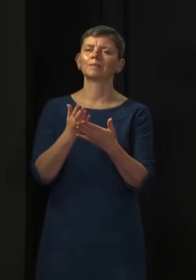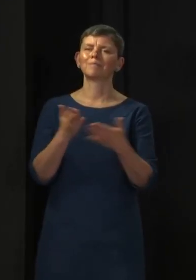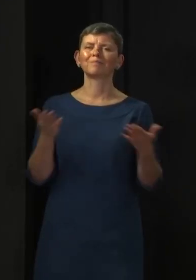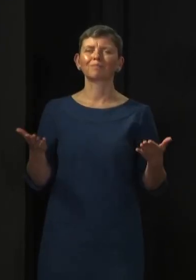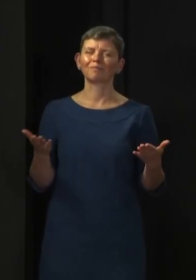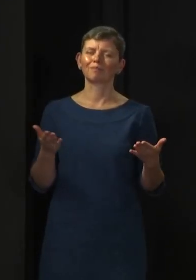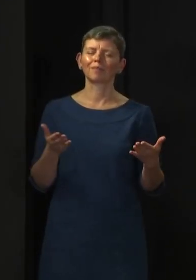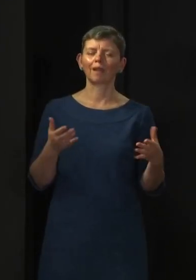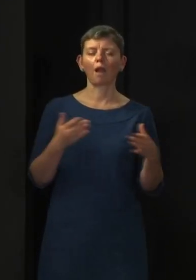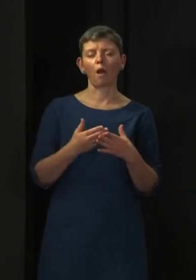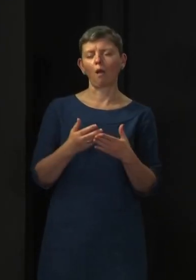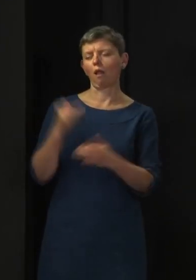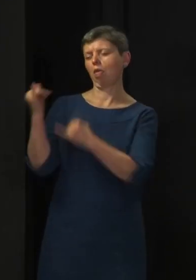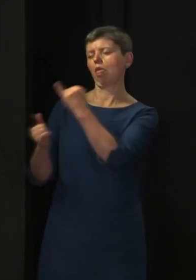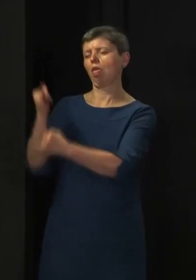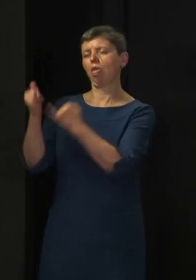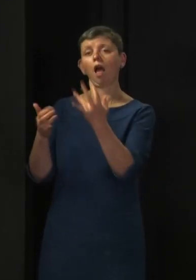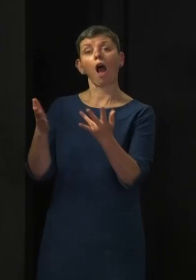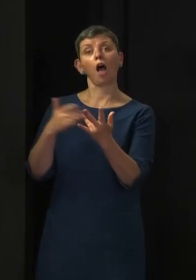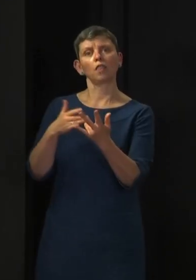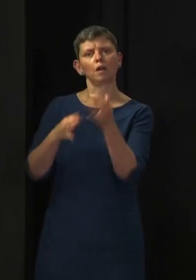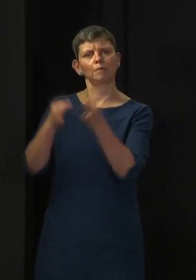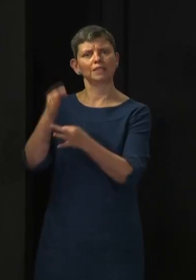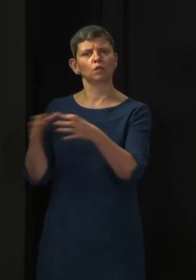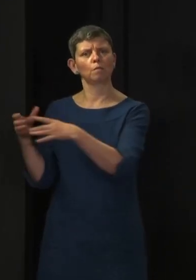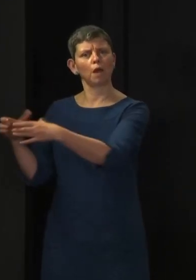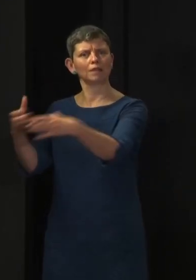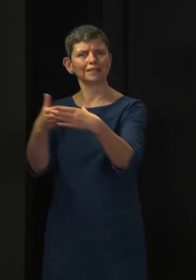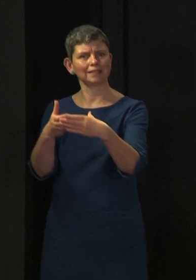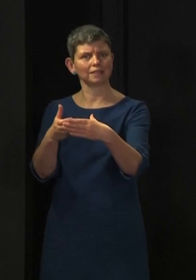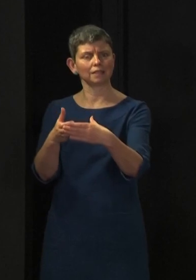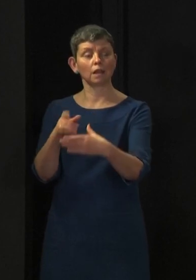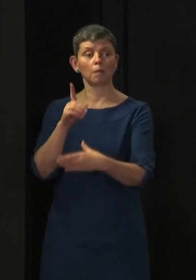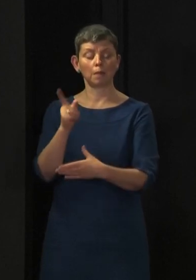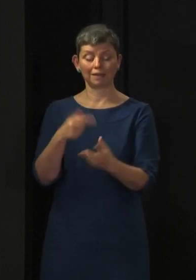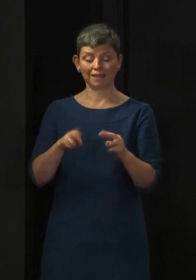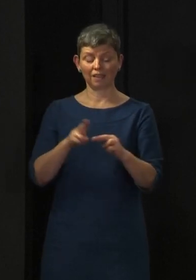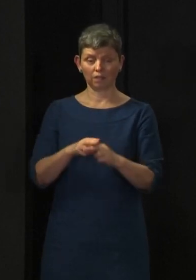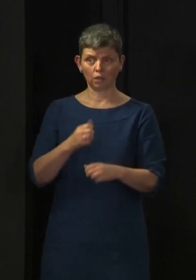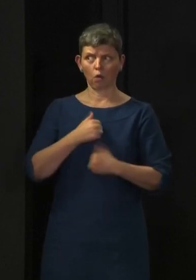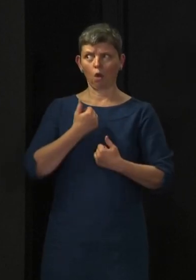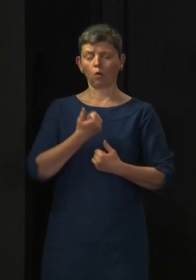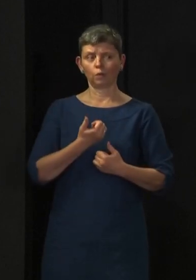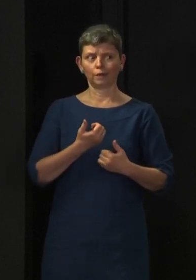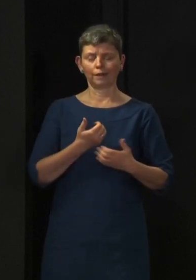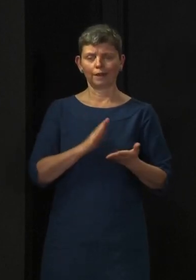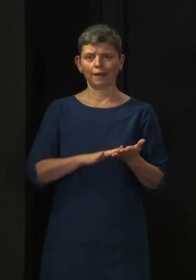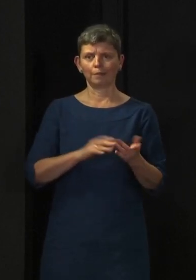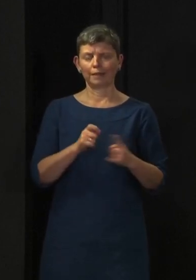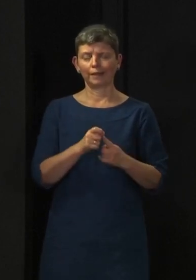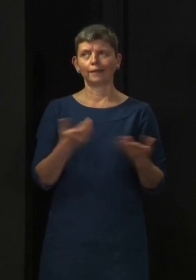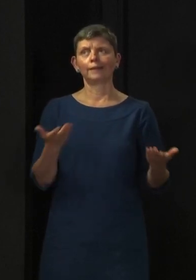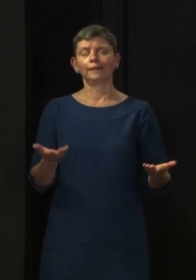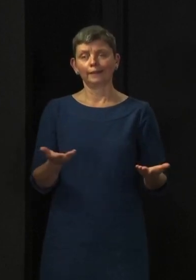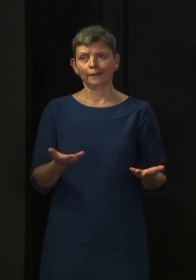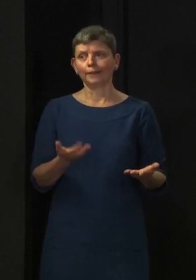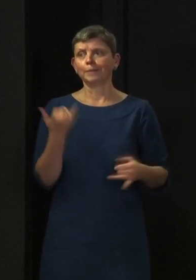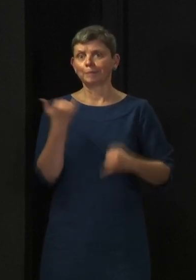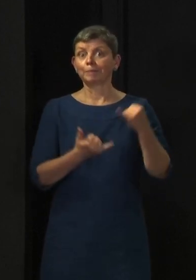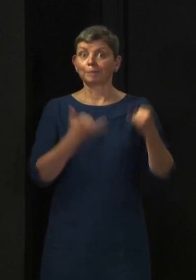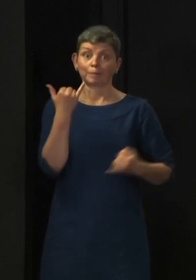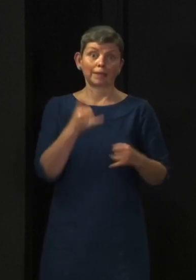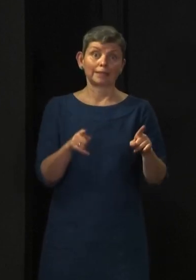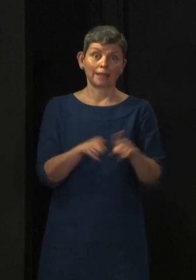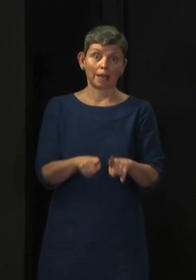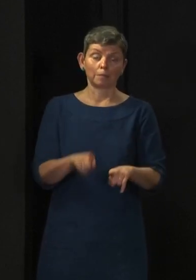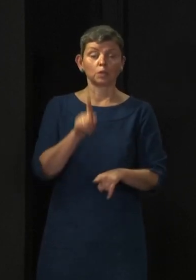when it's an opponent. I think the test is if you're prepared to do it when it's one of your own. And I think the SNP has taken the